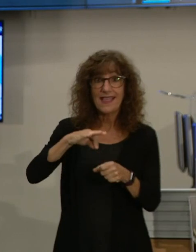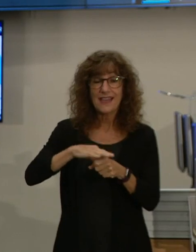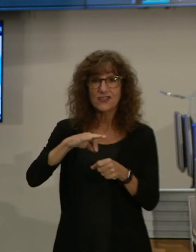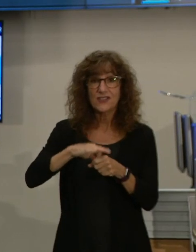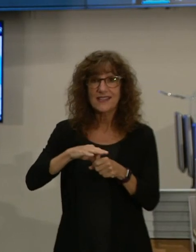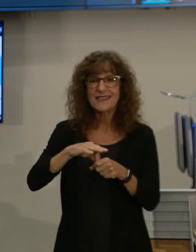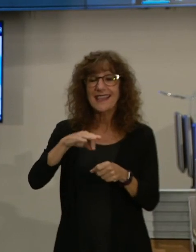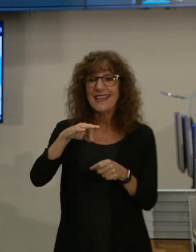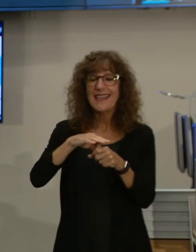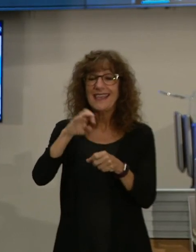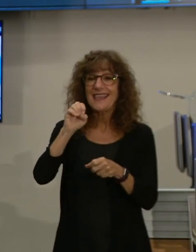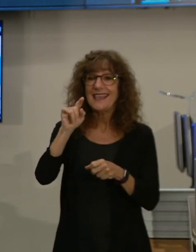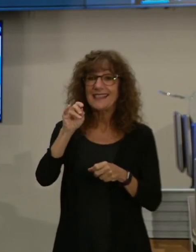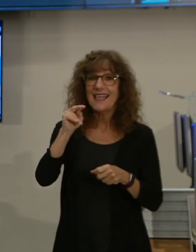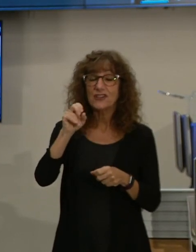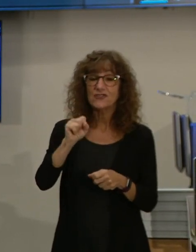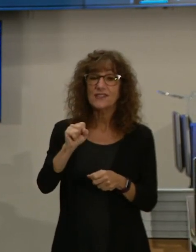at